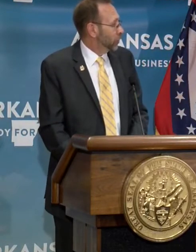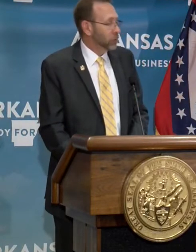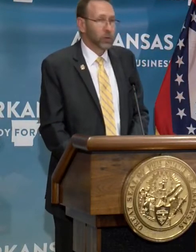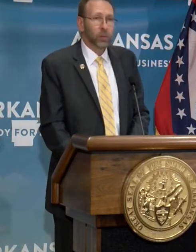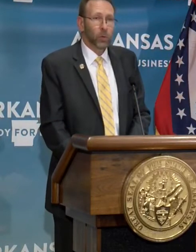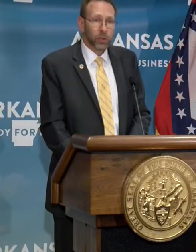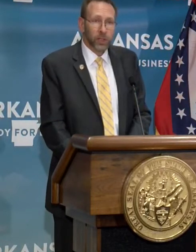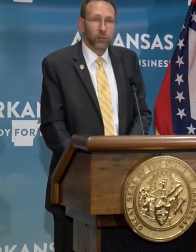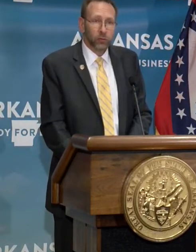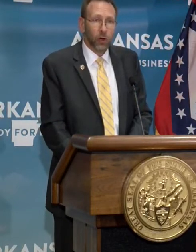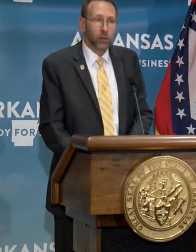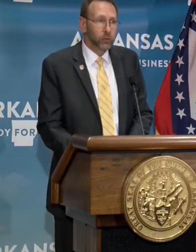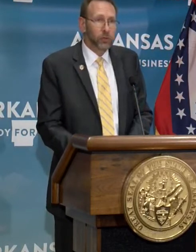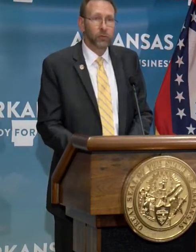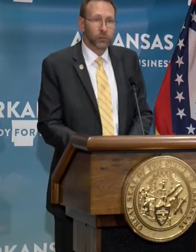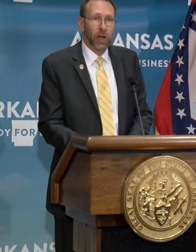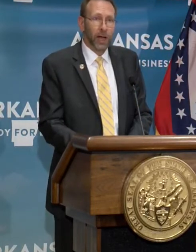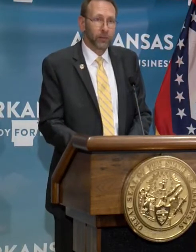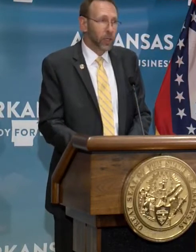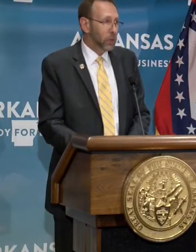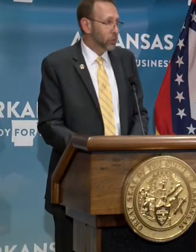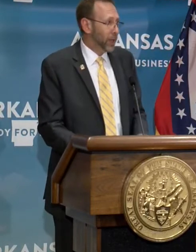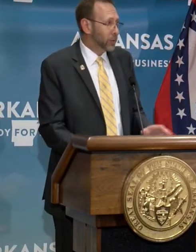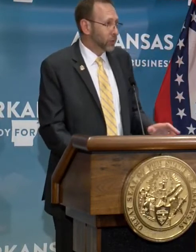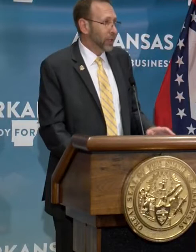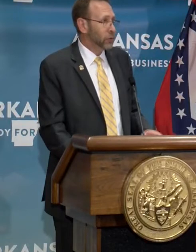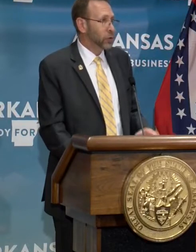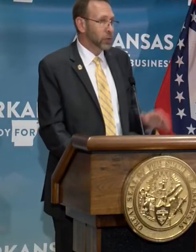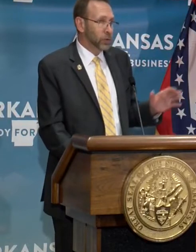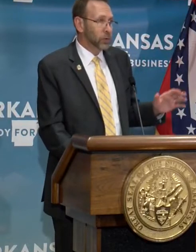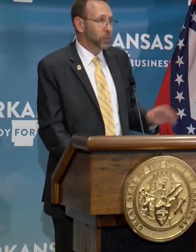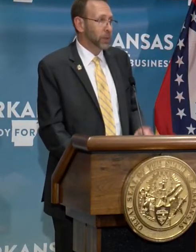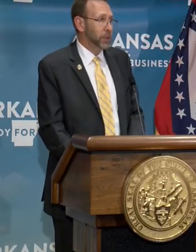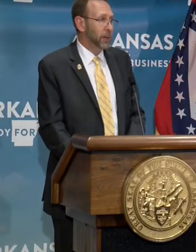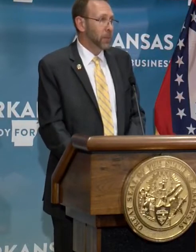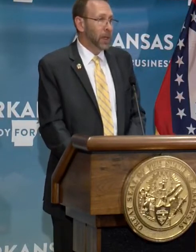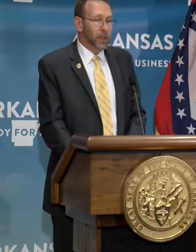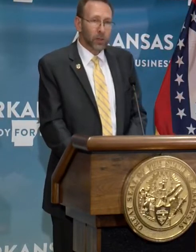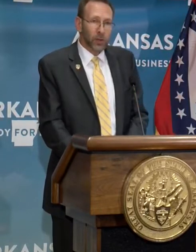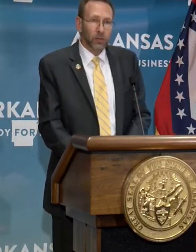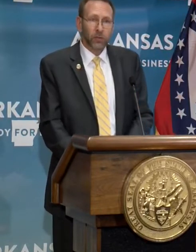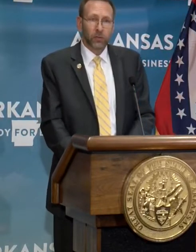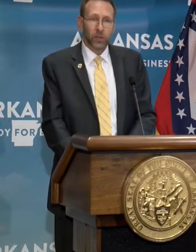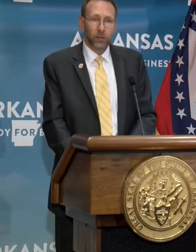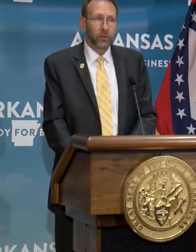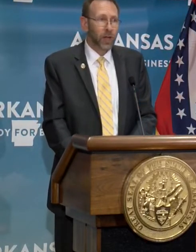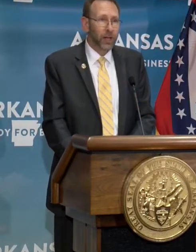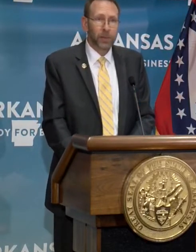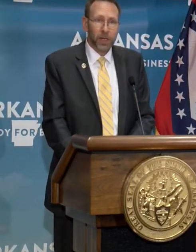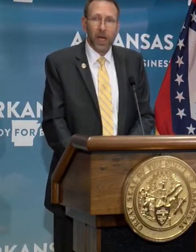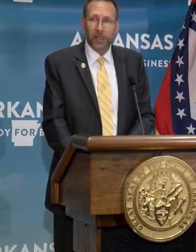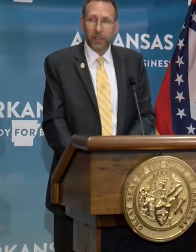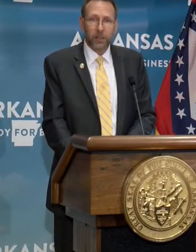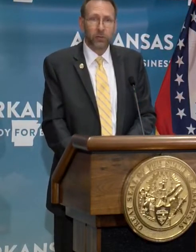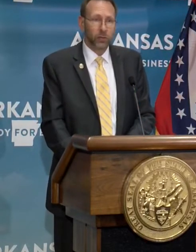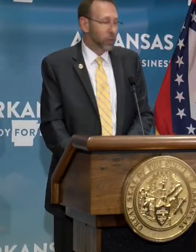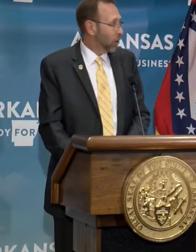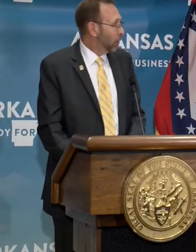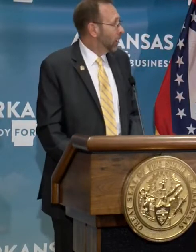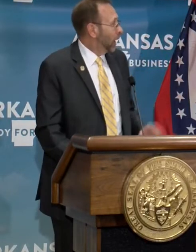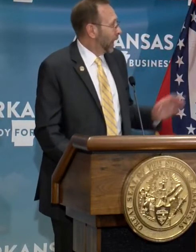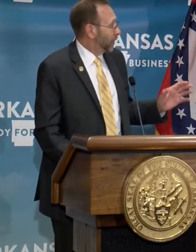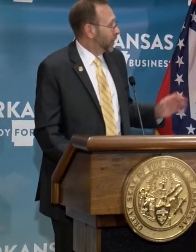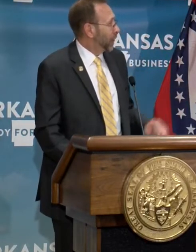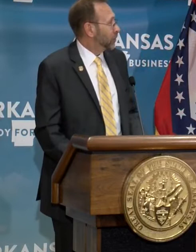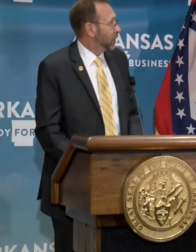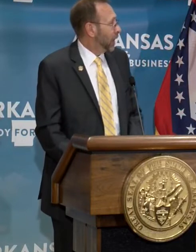almost two-thirds of them were discharged and survived. So that's good news, but this is not a benign condition at